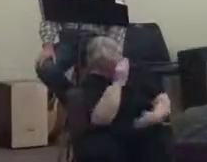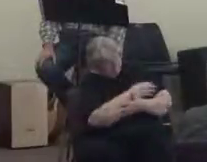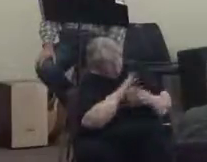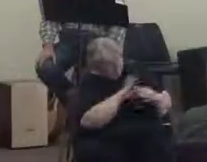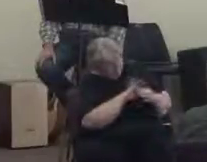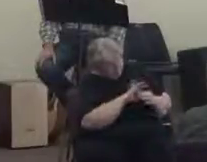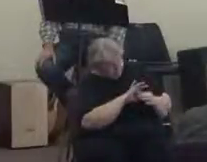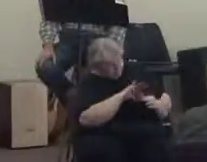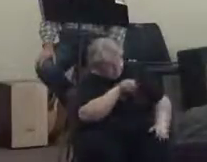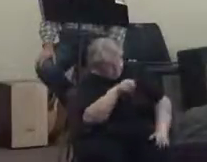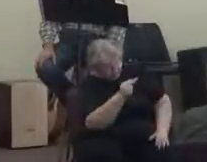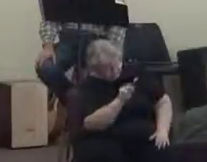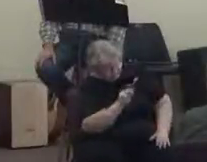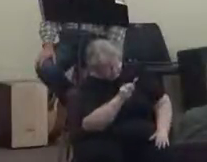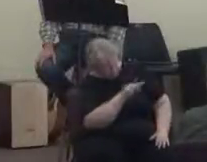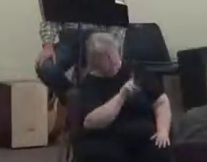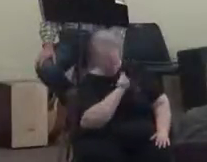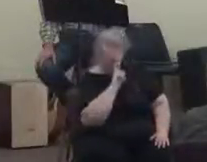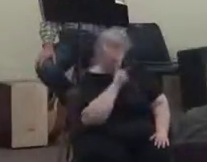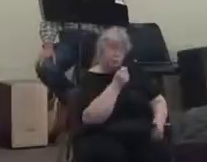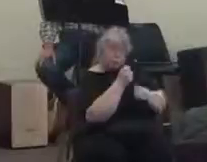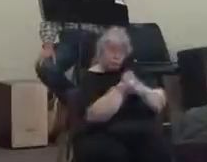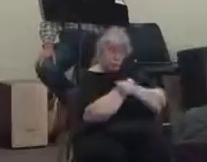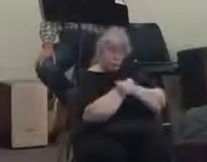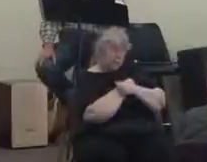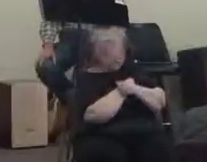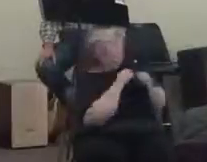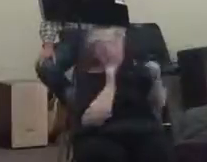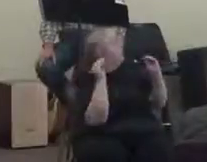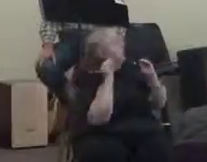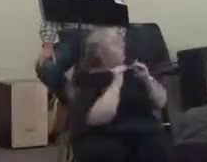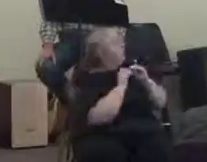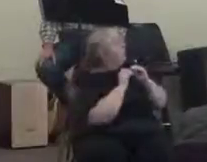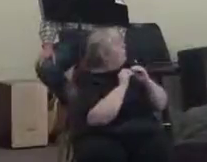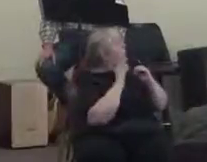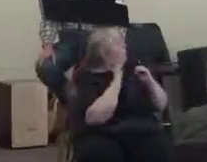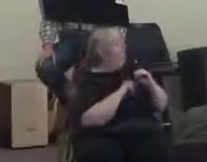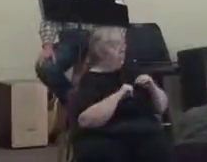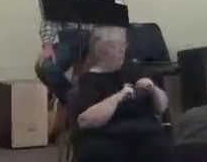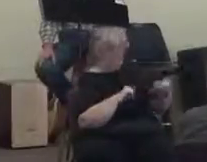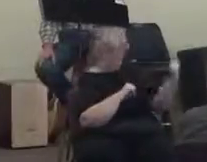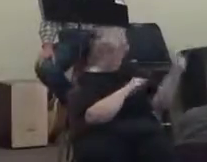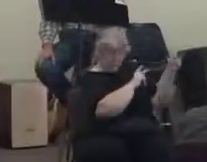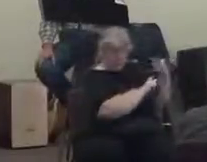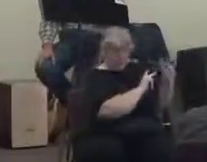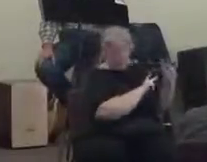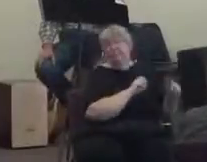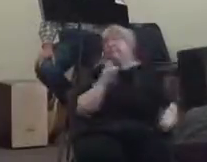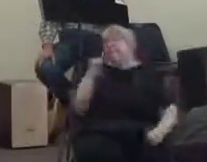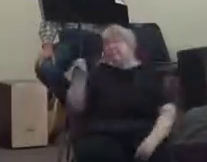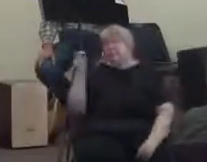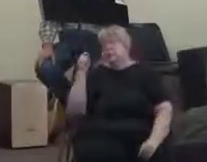you truly love me more than these? Yes, Lord, he said, you know that I love